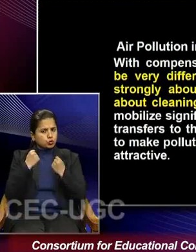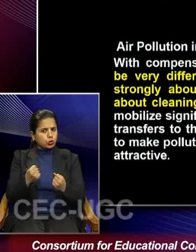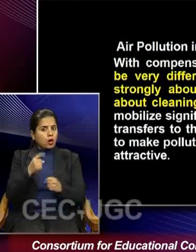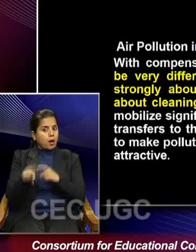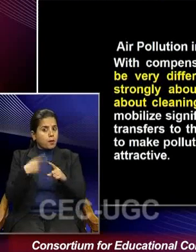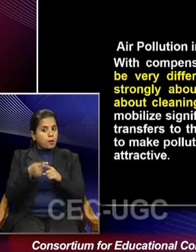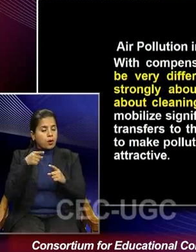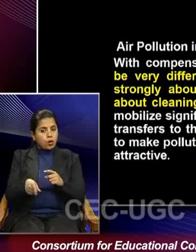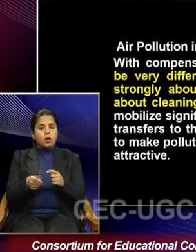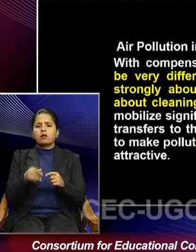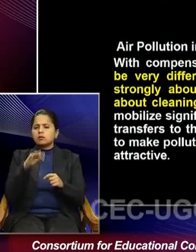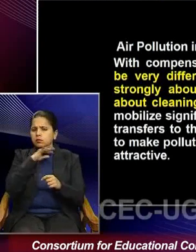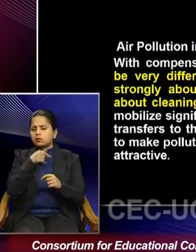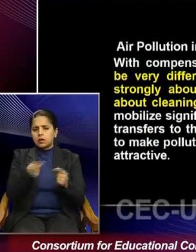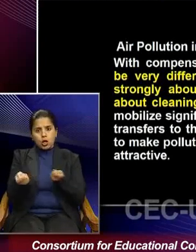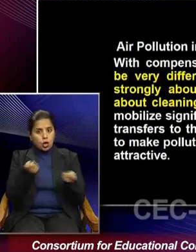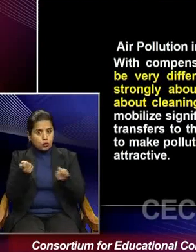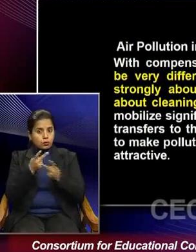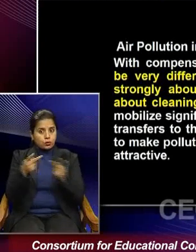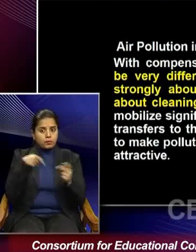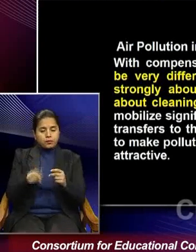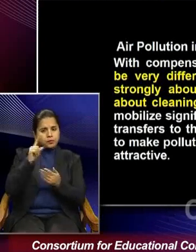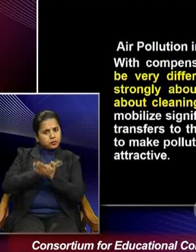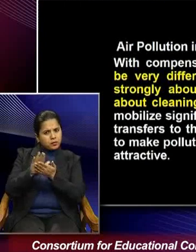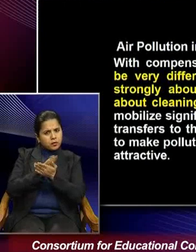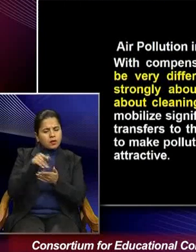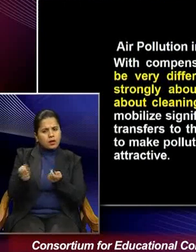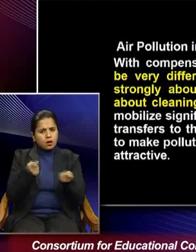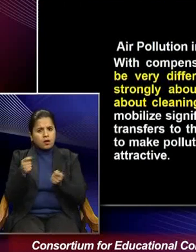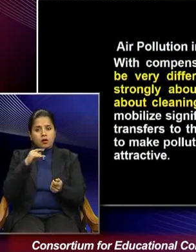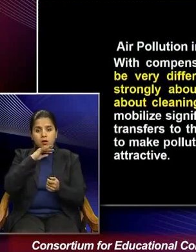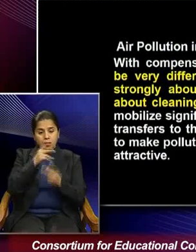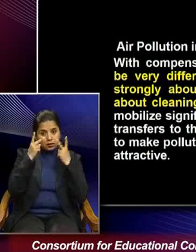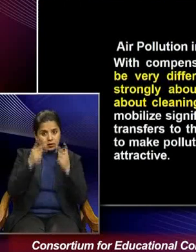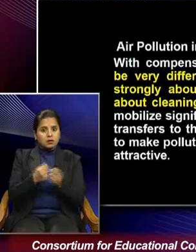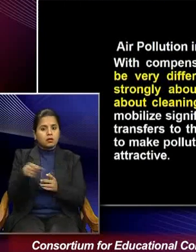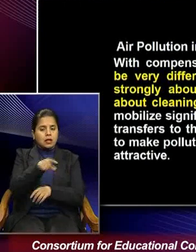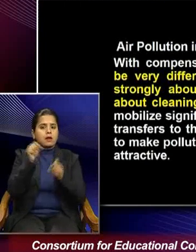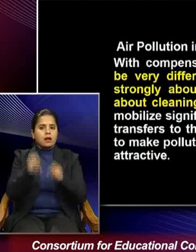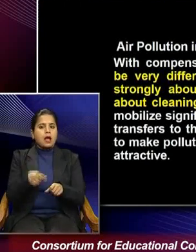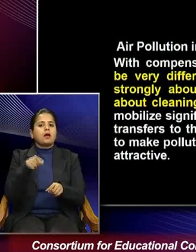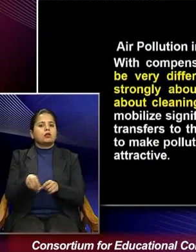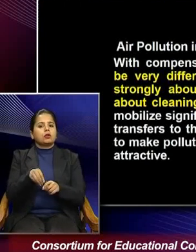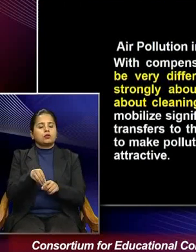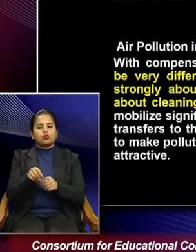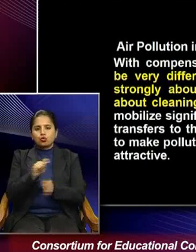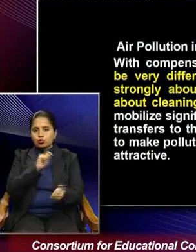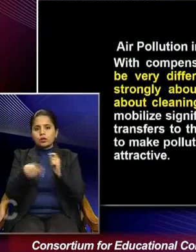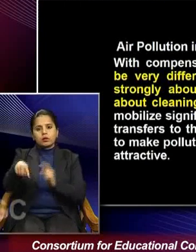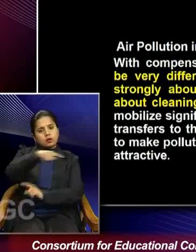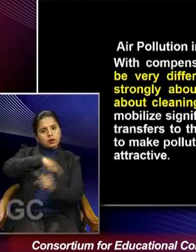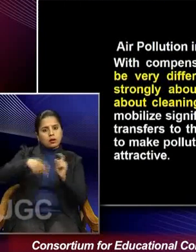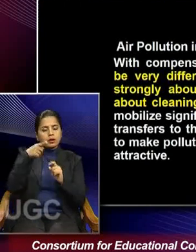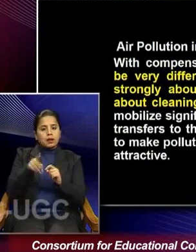the pollution control and about cleaning up the pollution, then they can mobilize